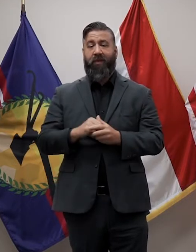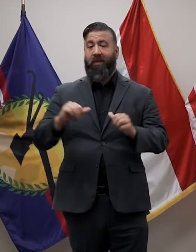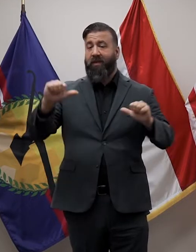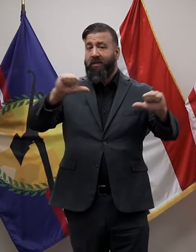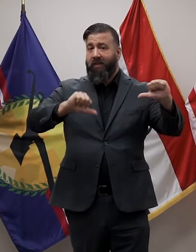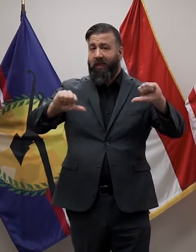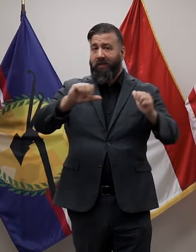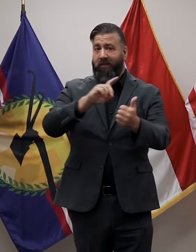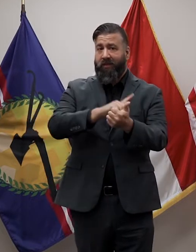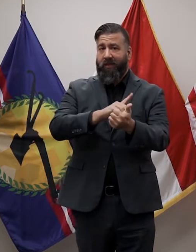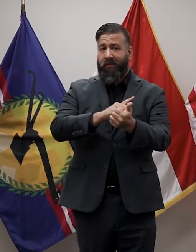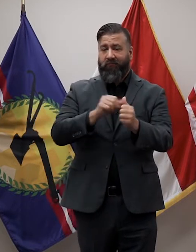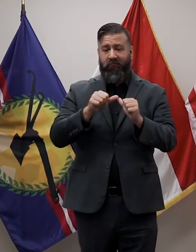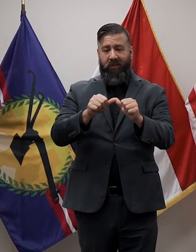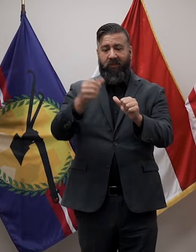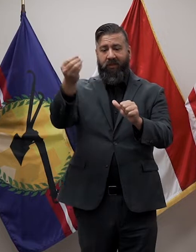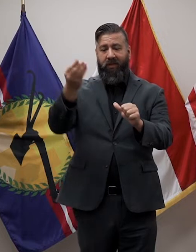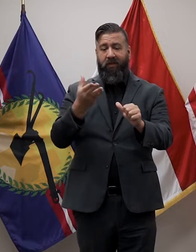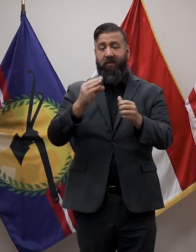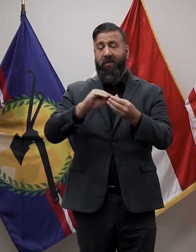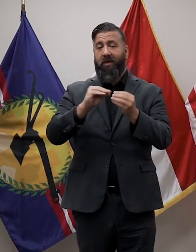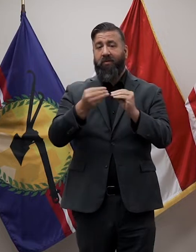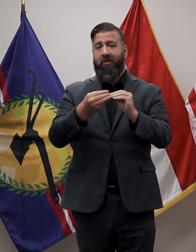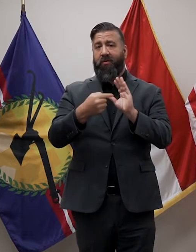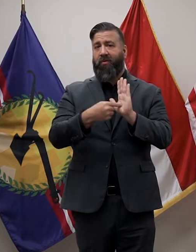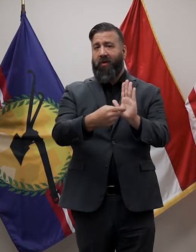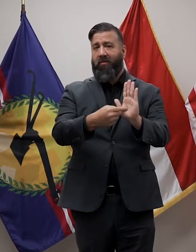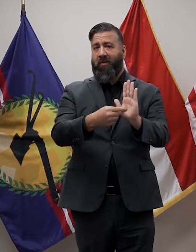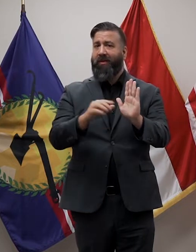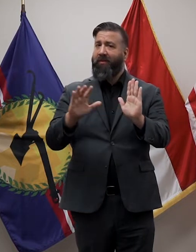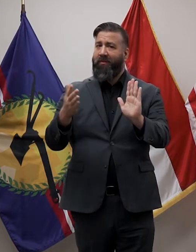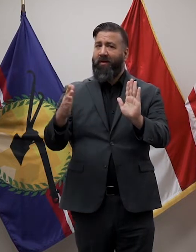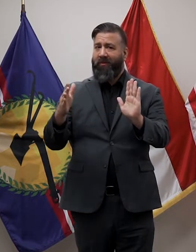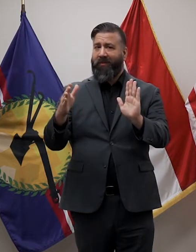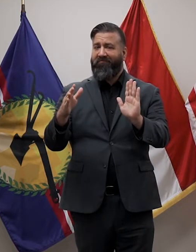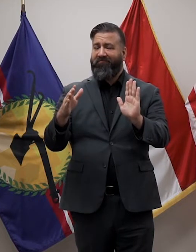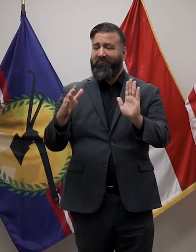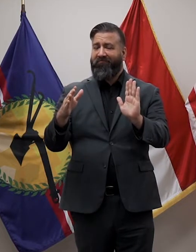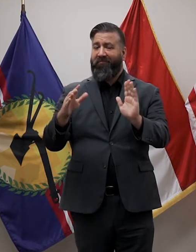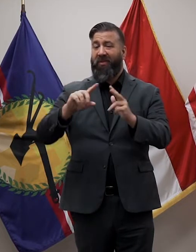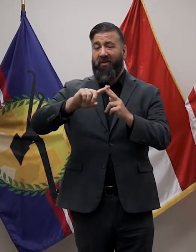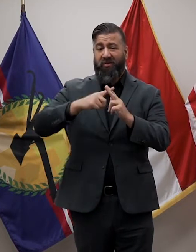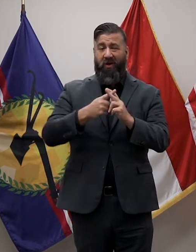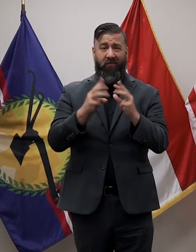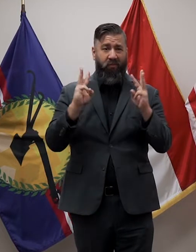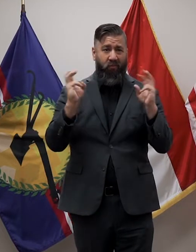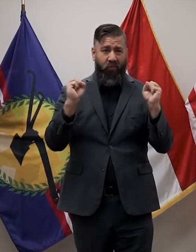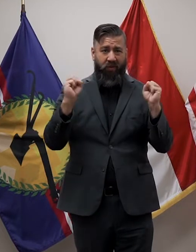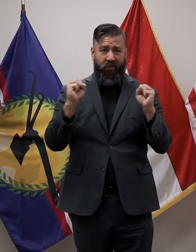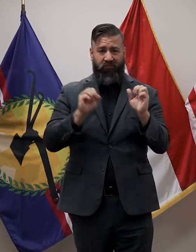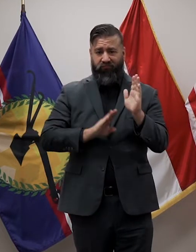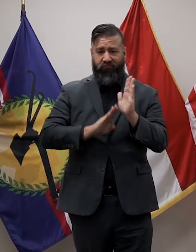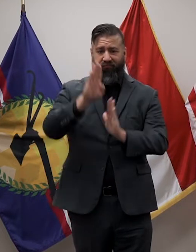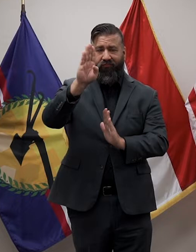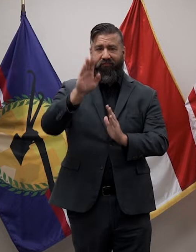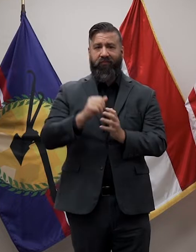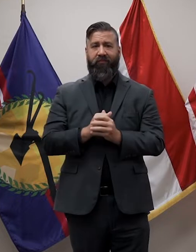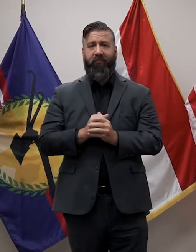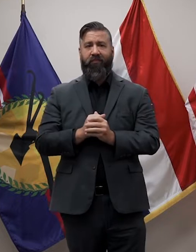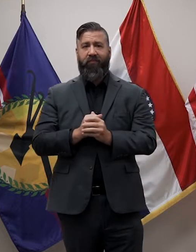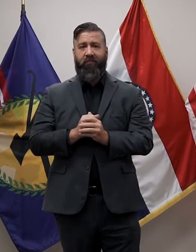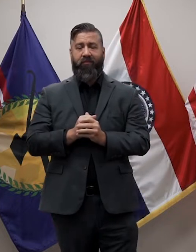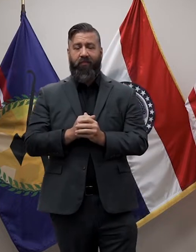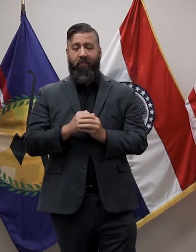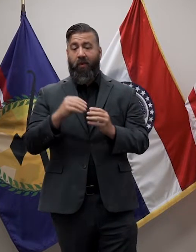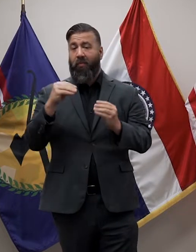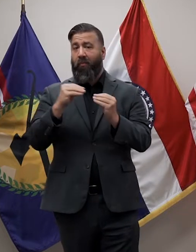these continued increases in numbers represent what is likely the beginning of a winter surge. More indoor gatherings are